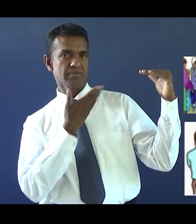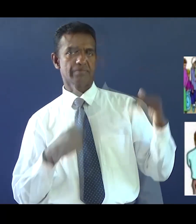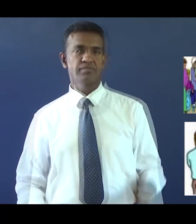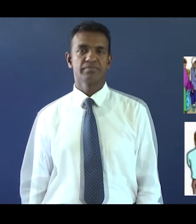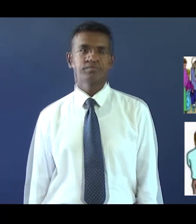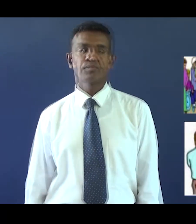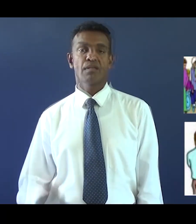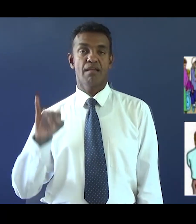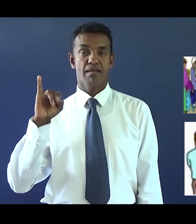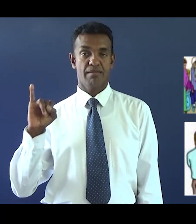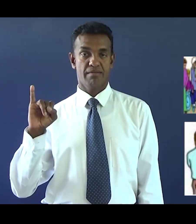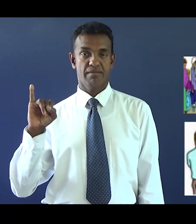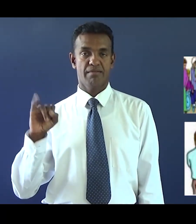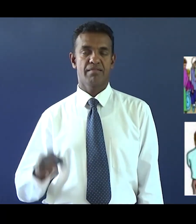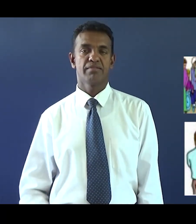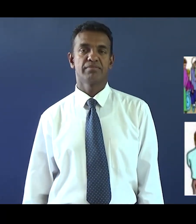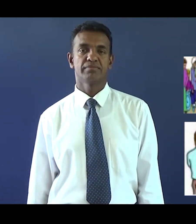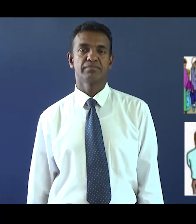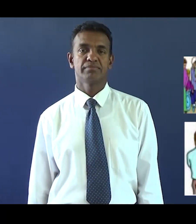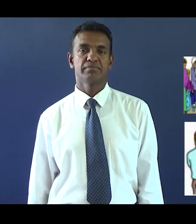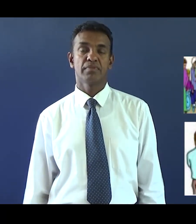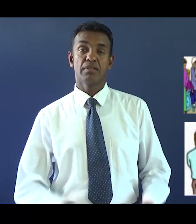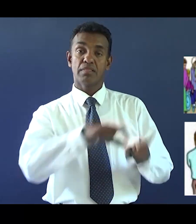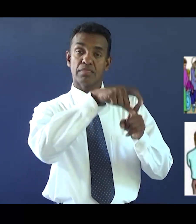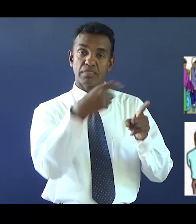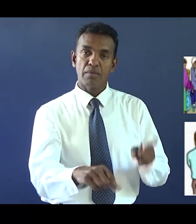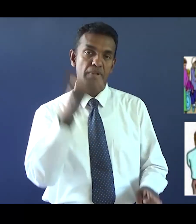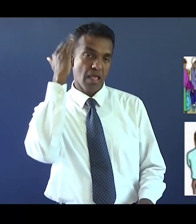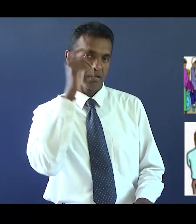Women with disabilities being treated equally.